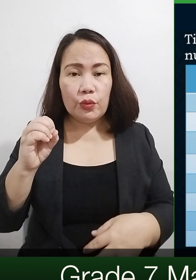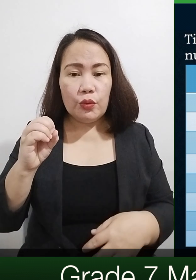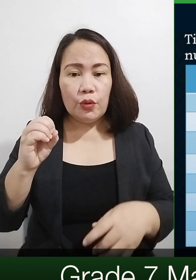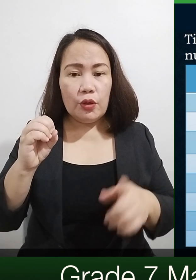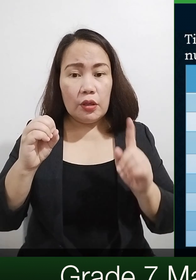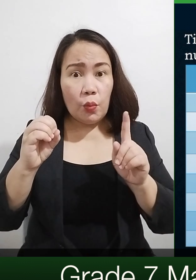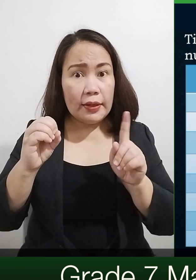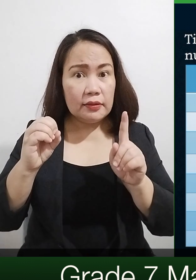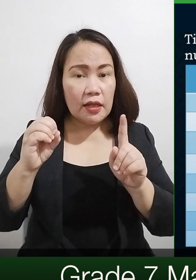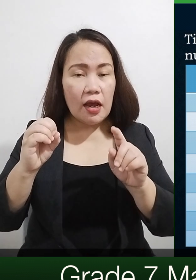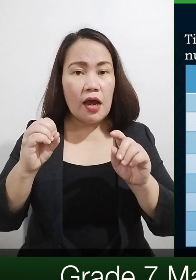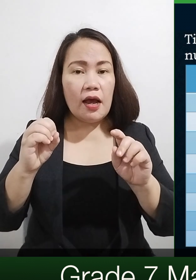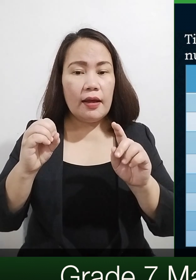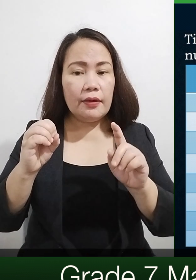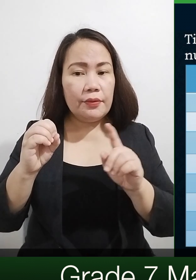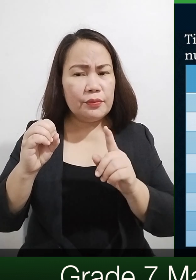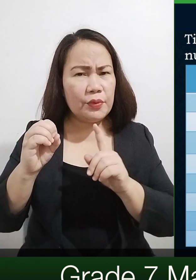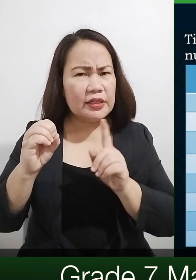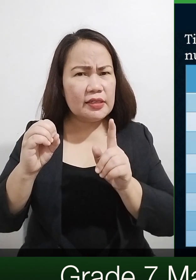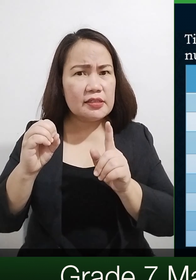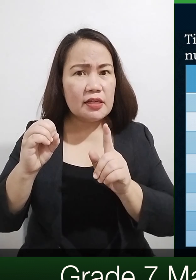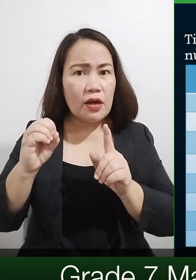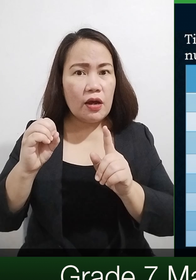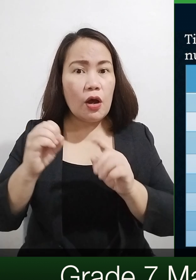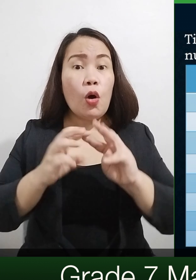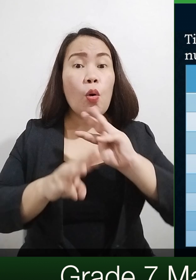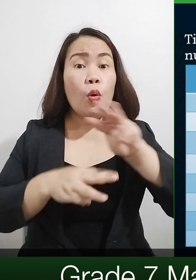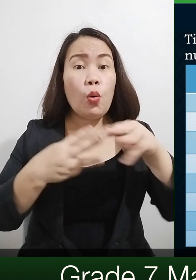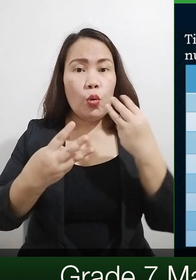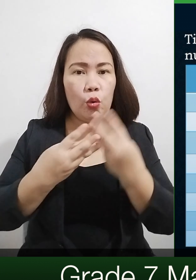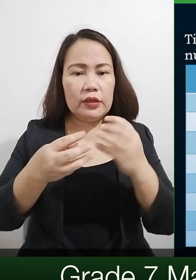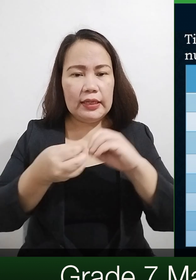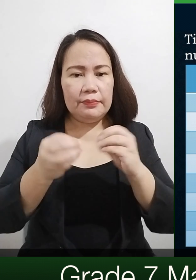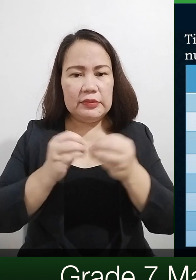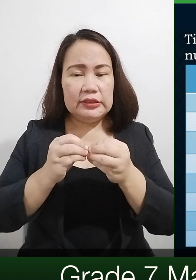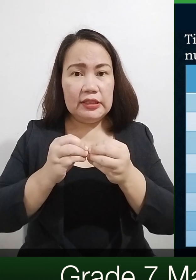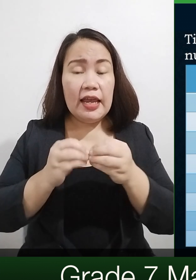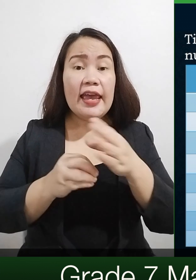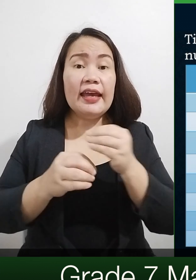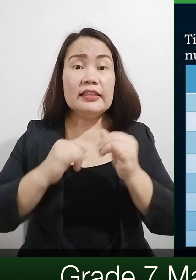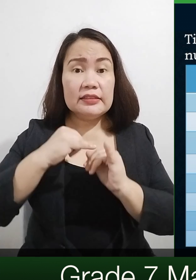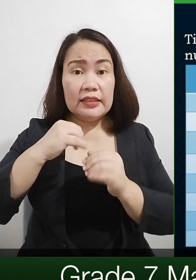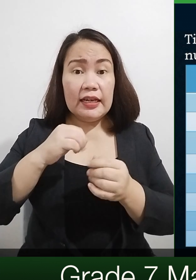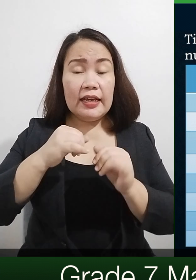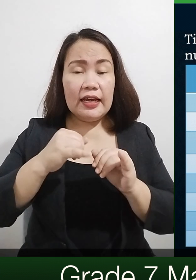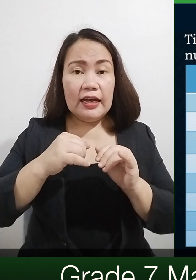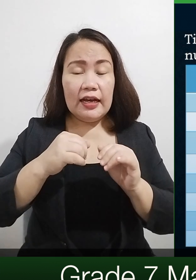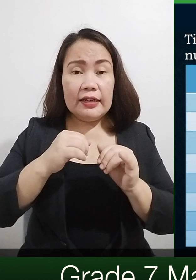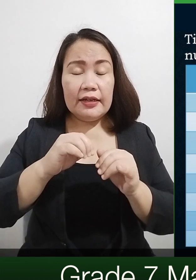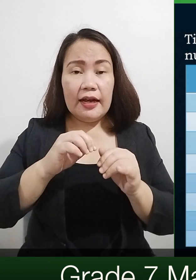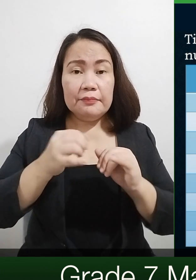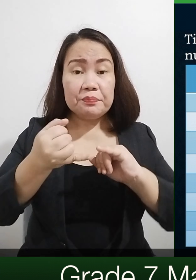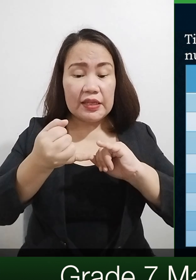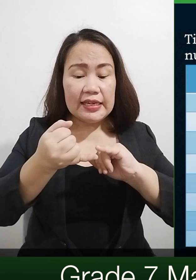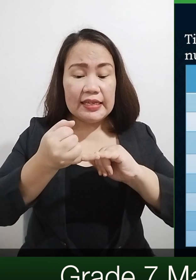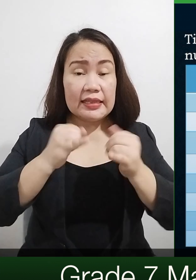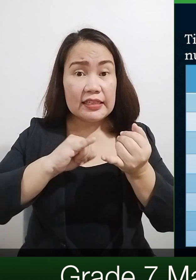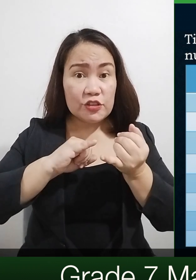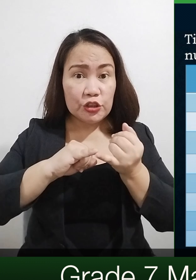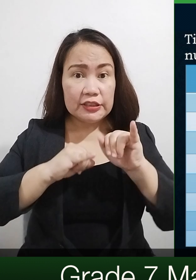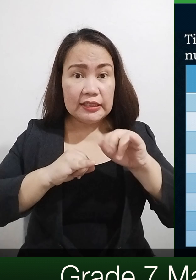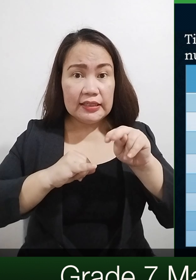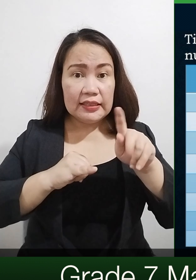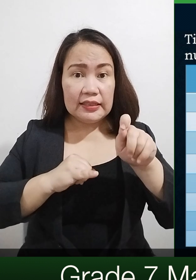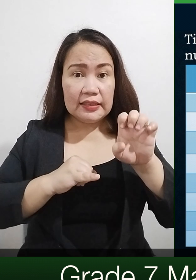a counting number, whole number and an integer. So, since 0 is